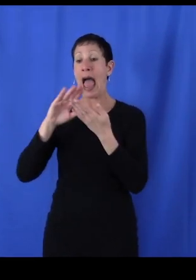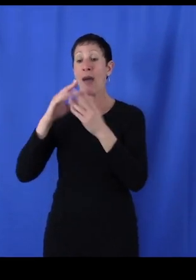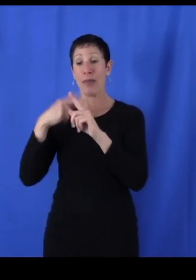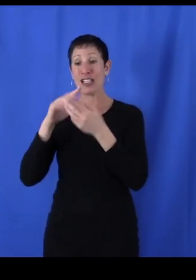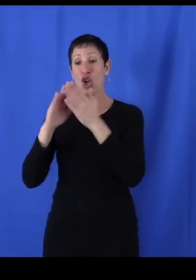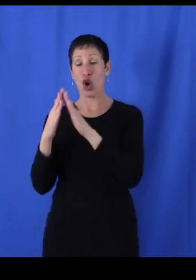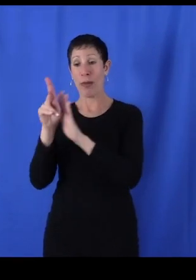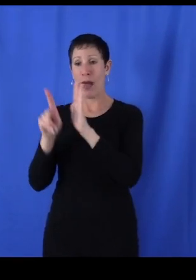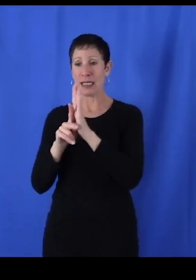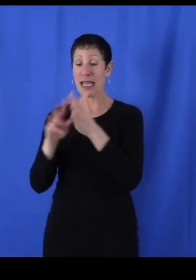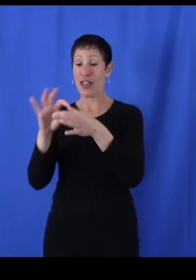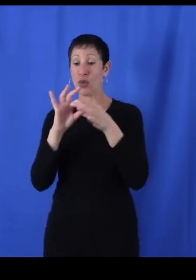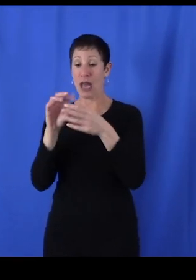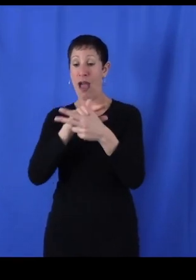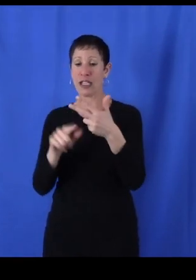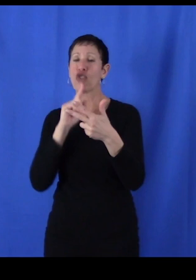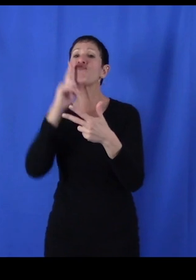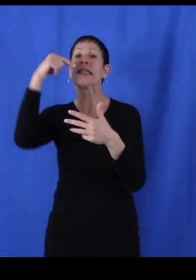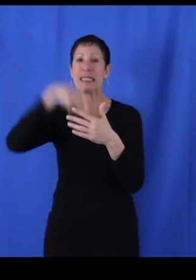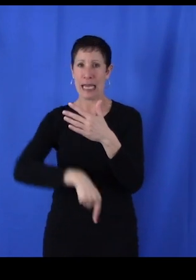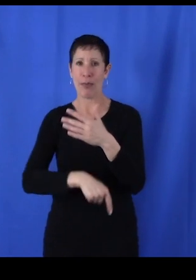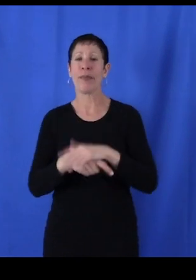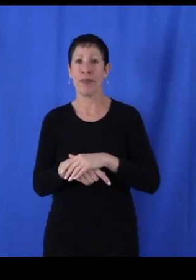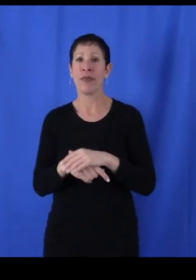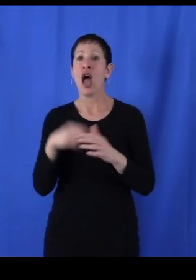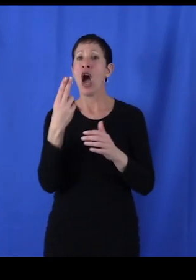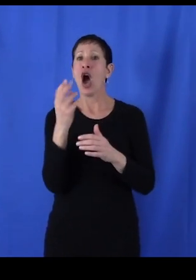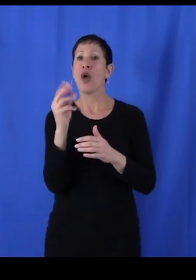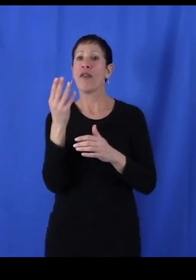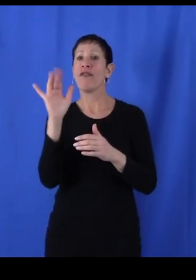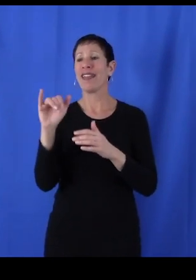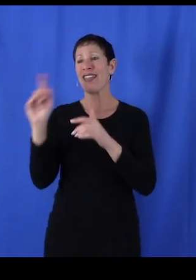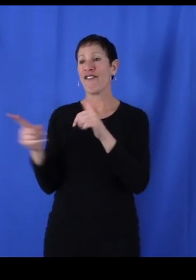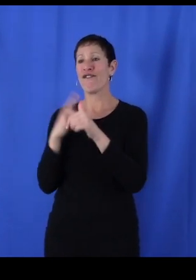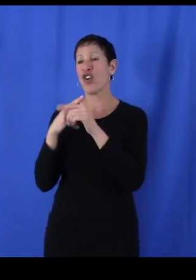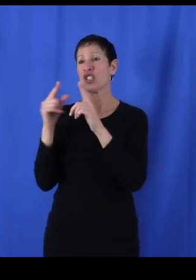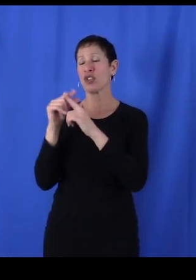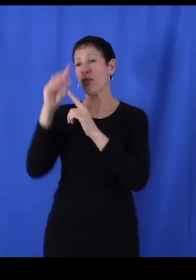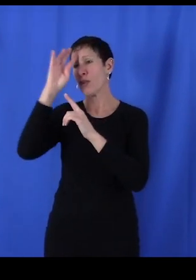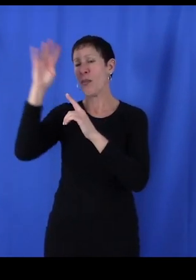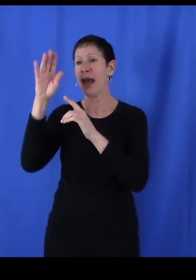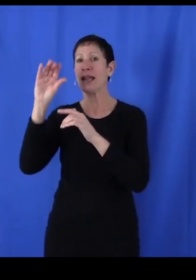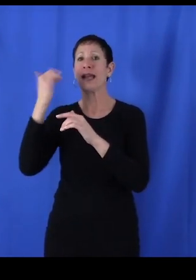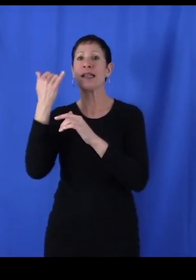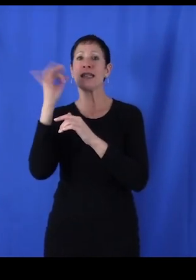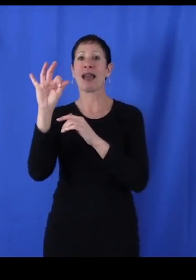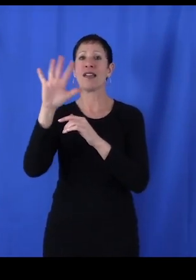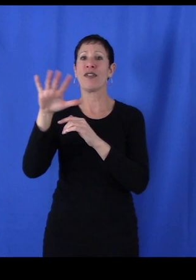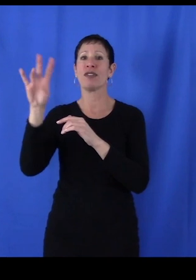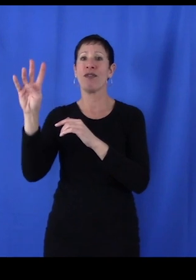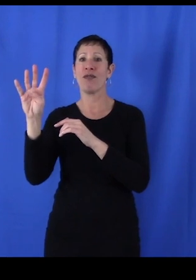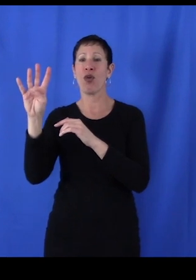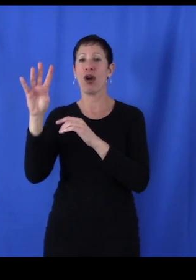policy are actually really deep. So homophily was first coined in 1954 by